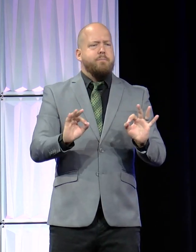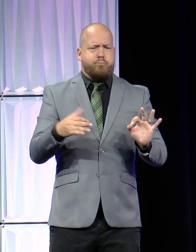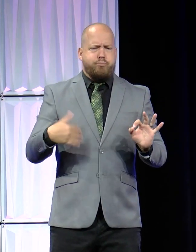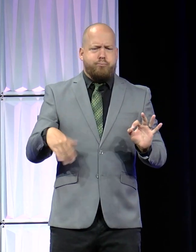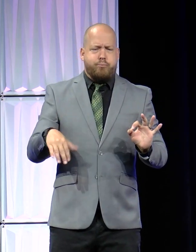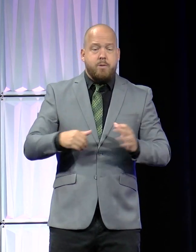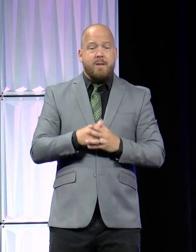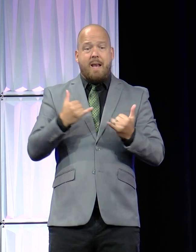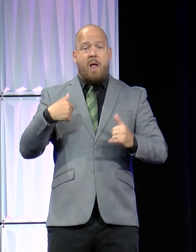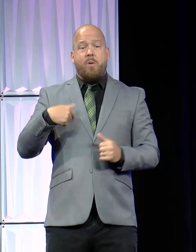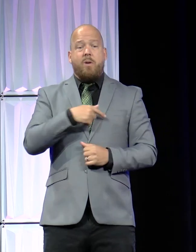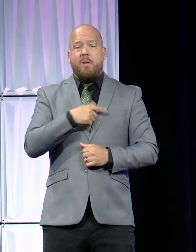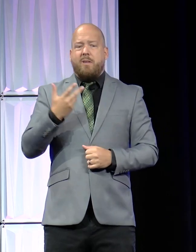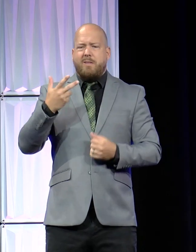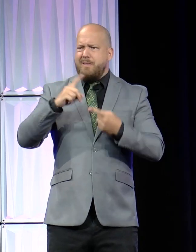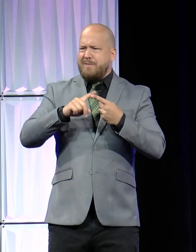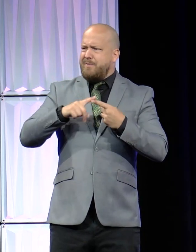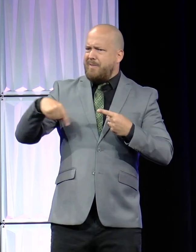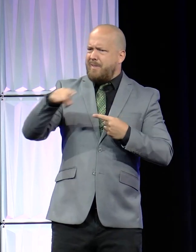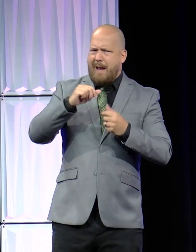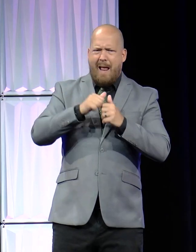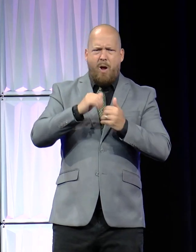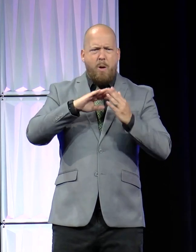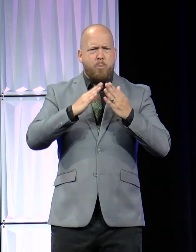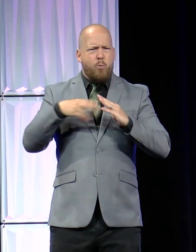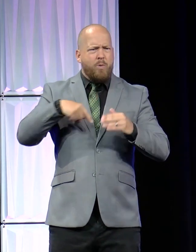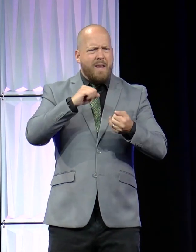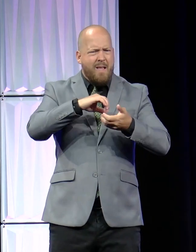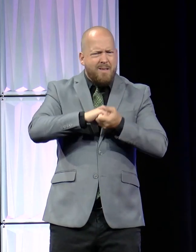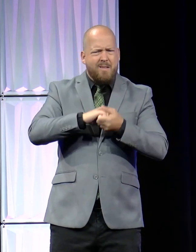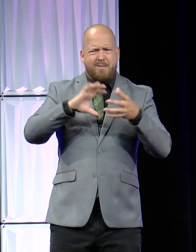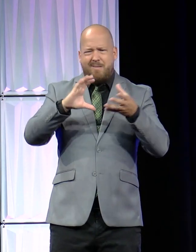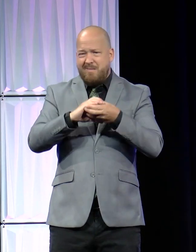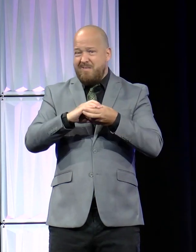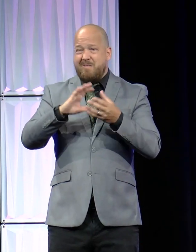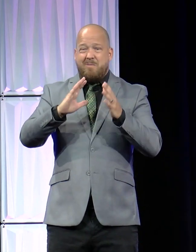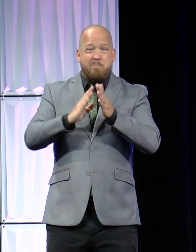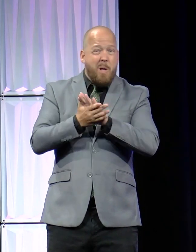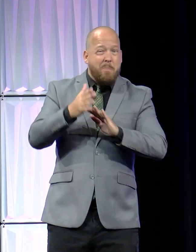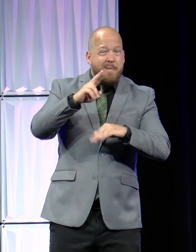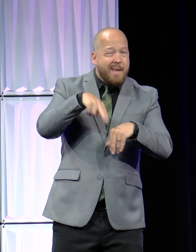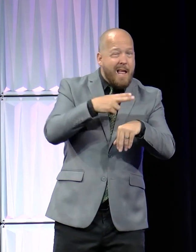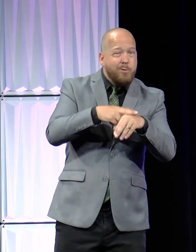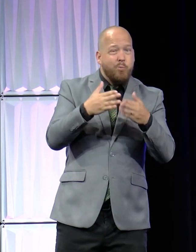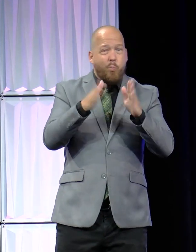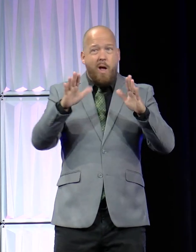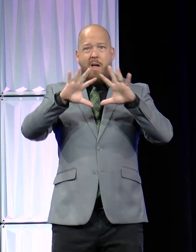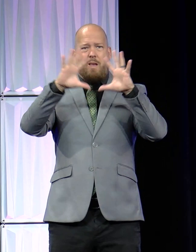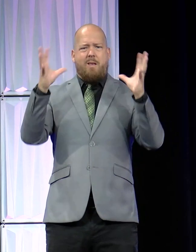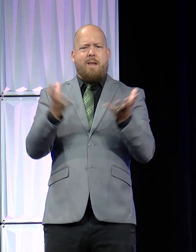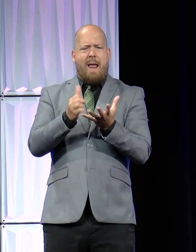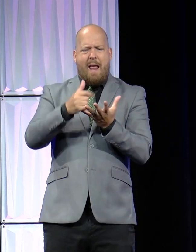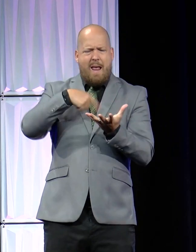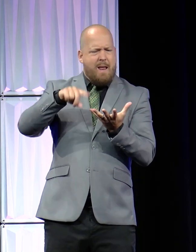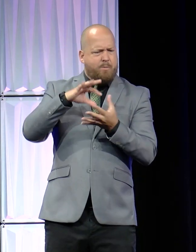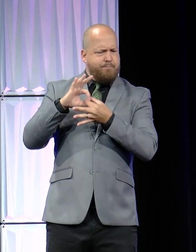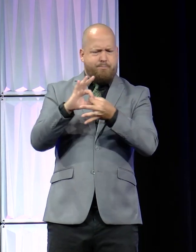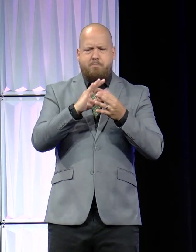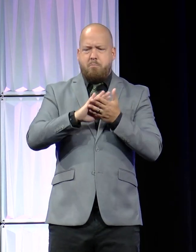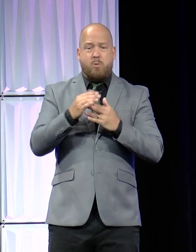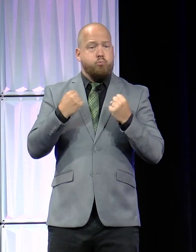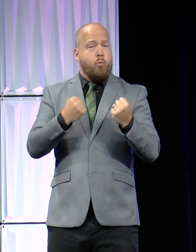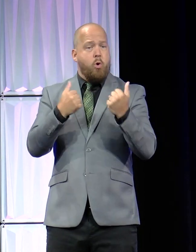impact communities nationally, globally, and locally. And that women and girls from historically